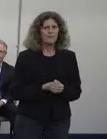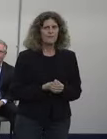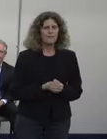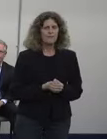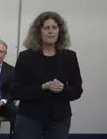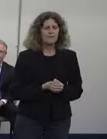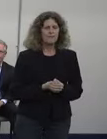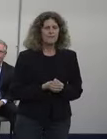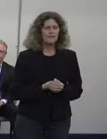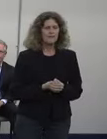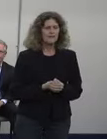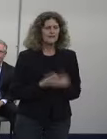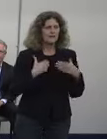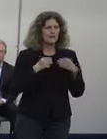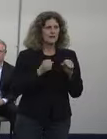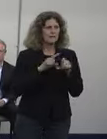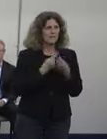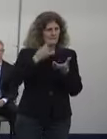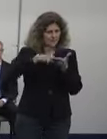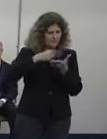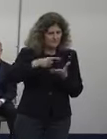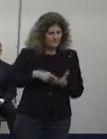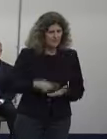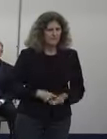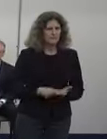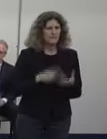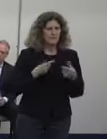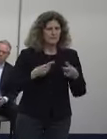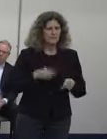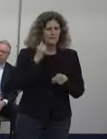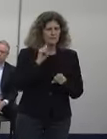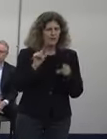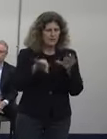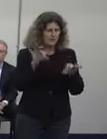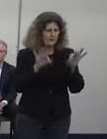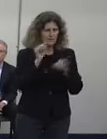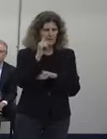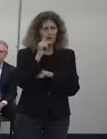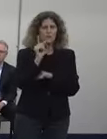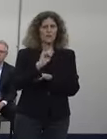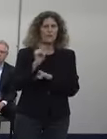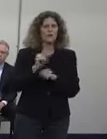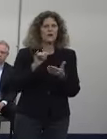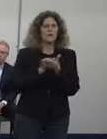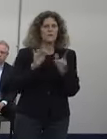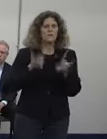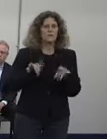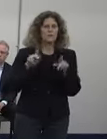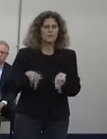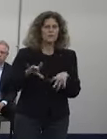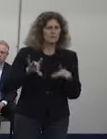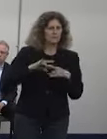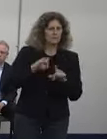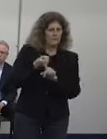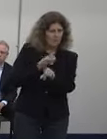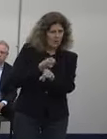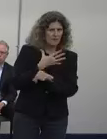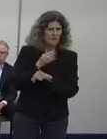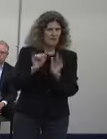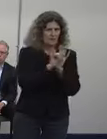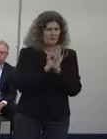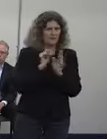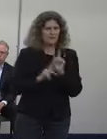The investigation is actively underway to identify the source of this person's illness and to identify close contacts